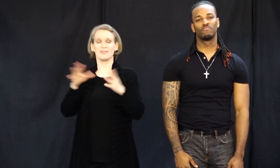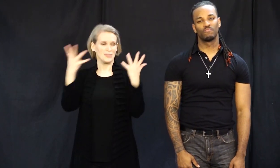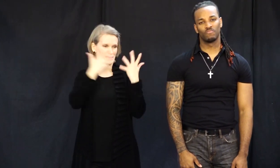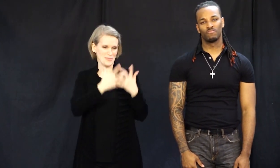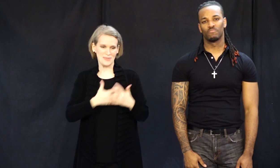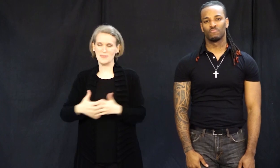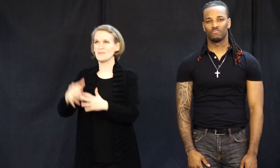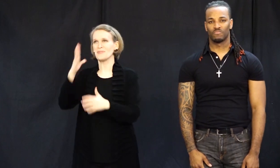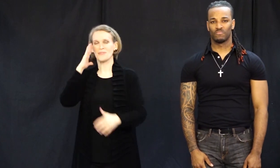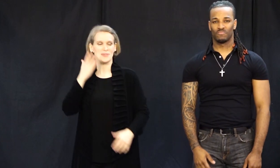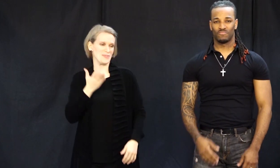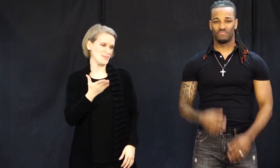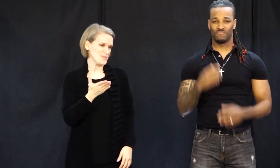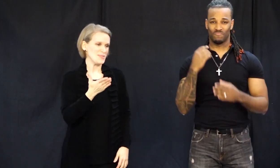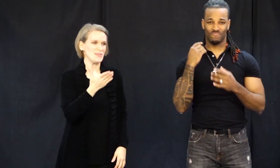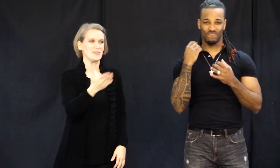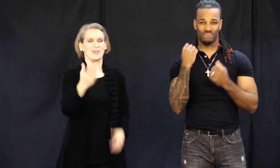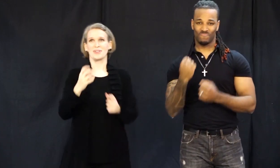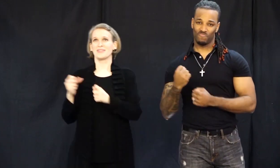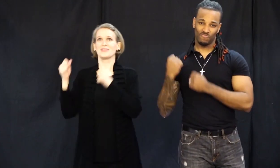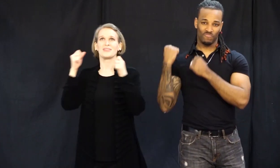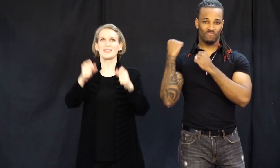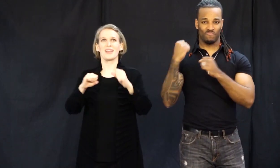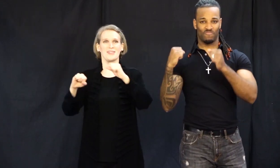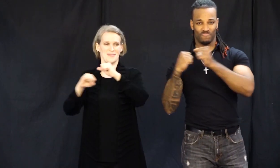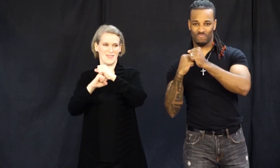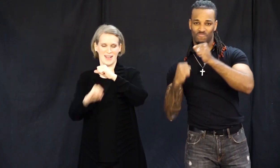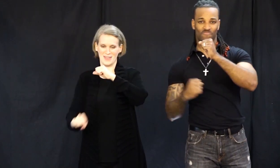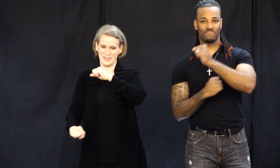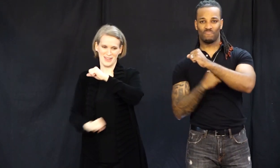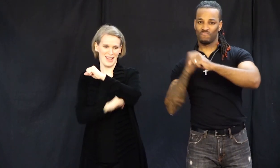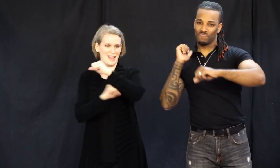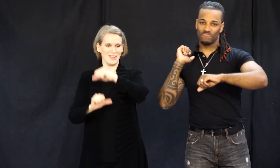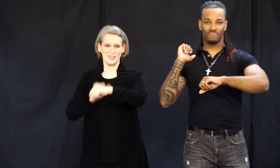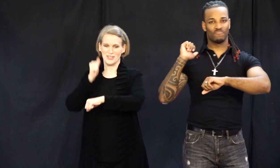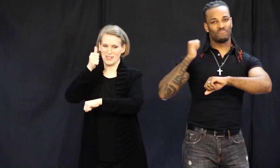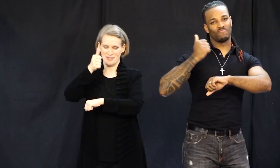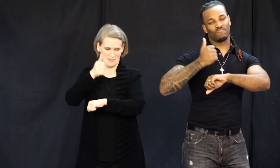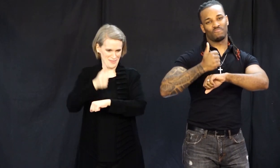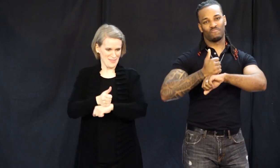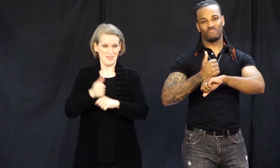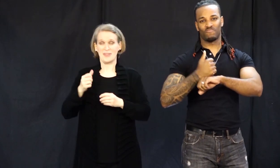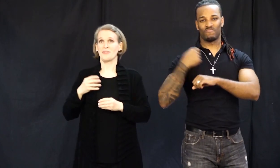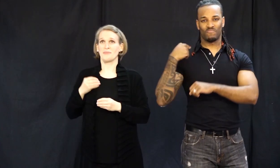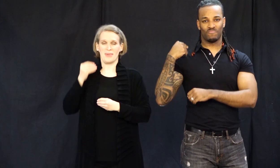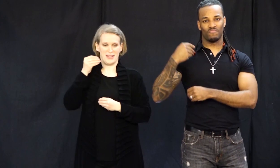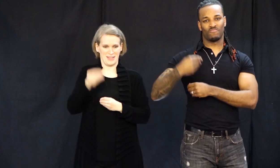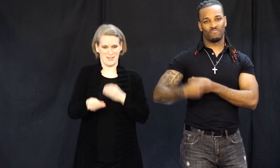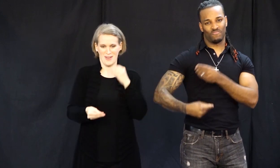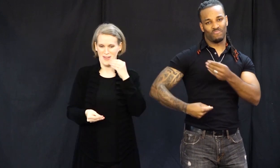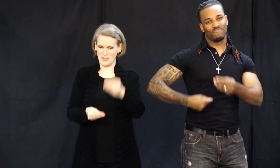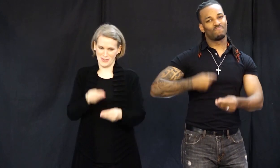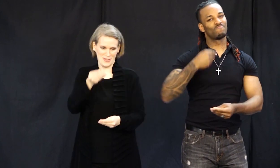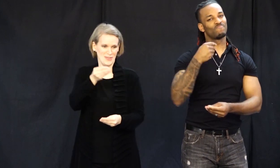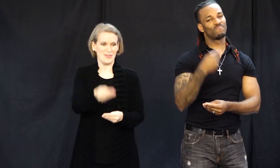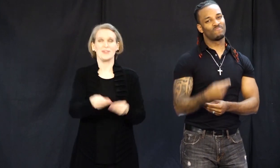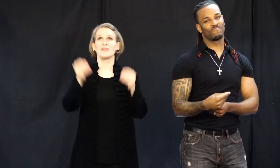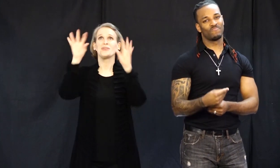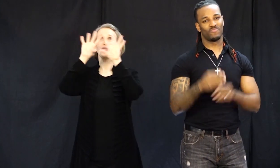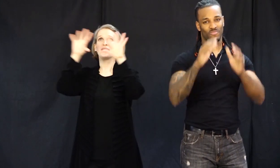you. If we lay a strong enough foundation, we'll pass it on to you. We'll